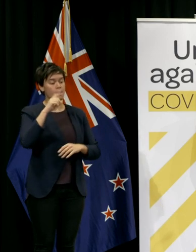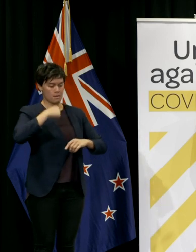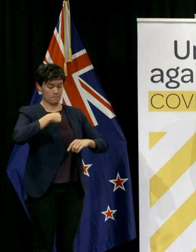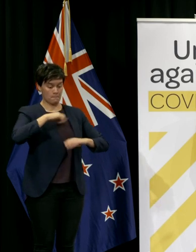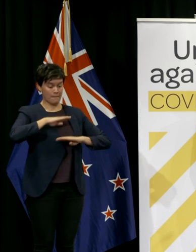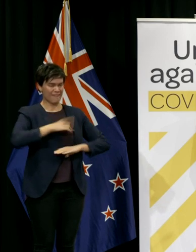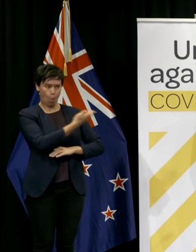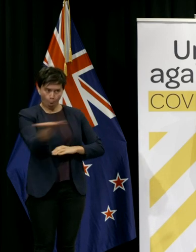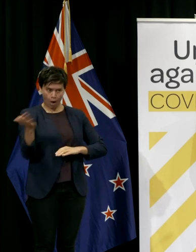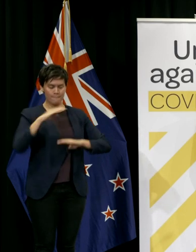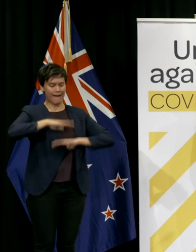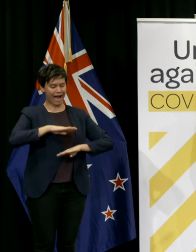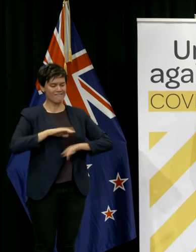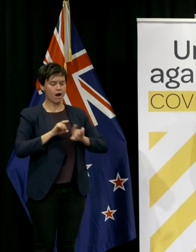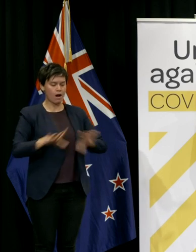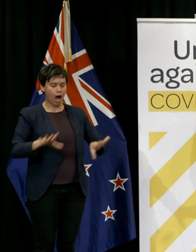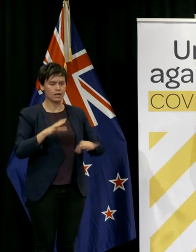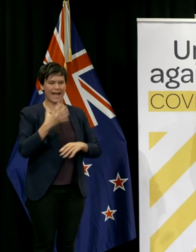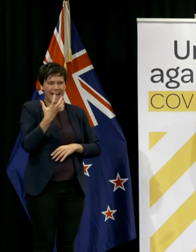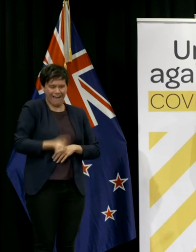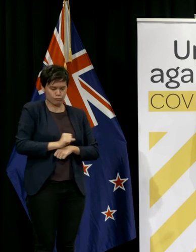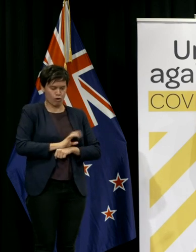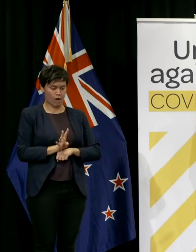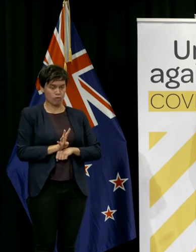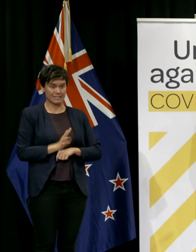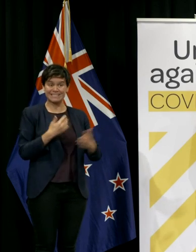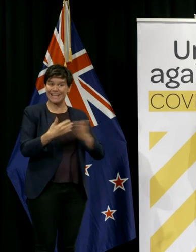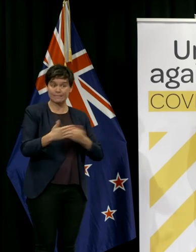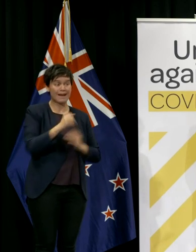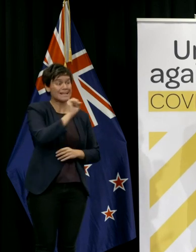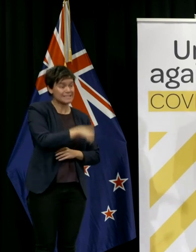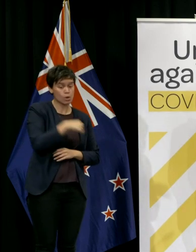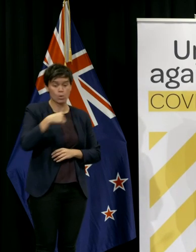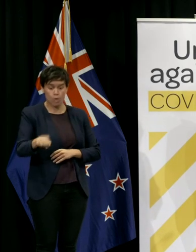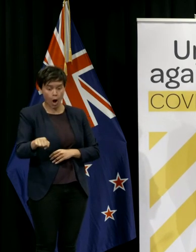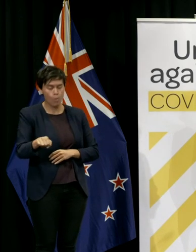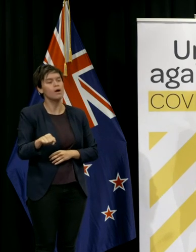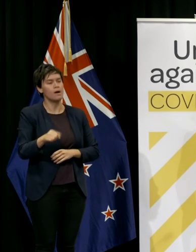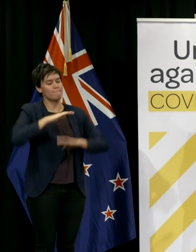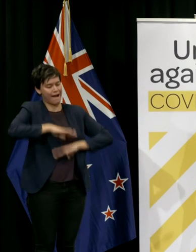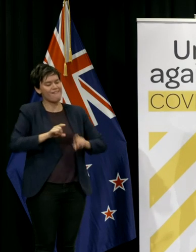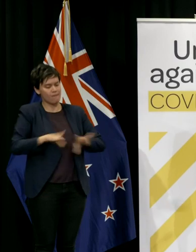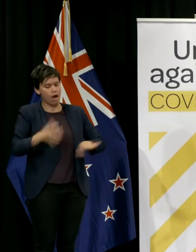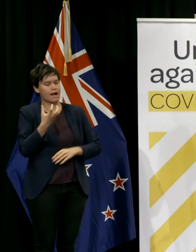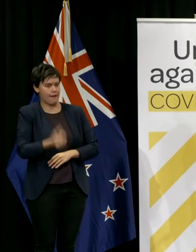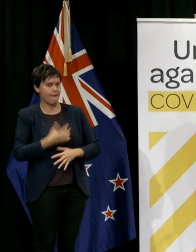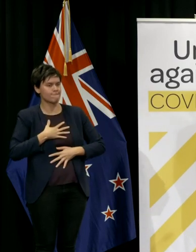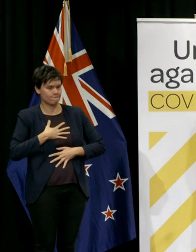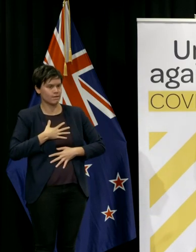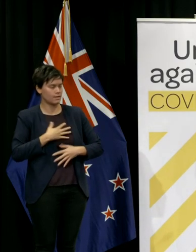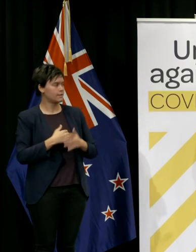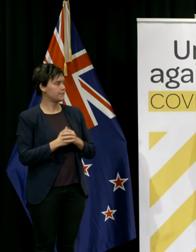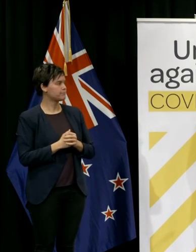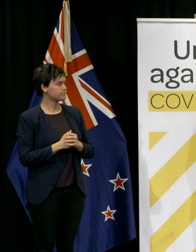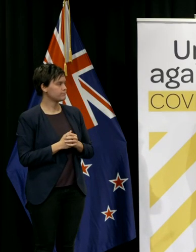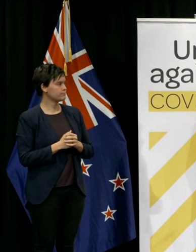yourself. And that's a really good message. Should they basically stay in their suburb as well? I mean, in Wellington you could run